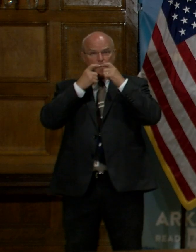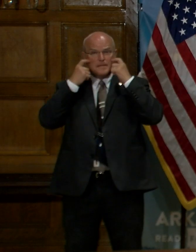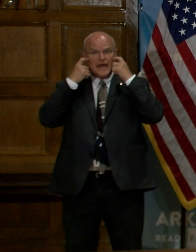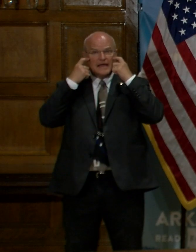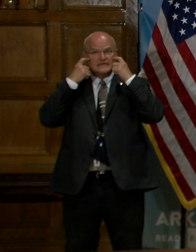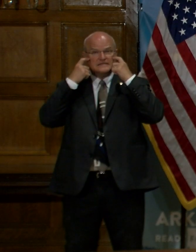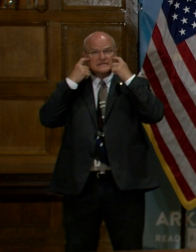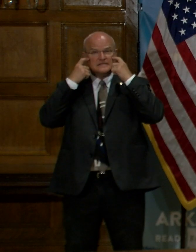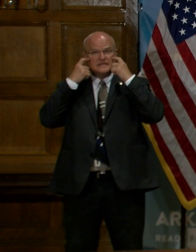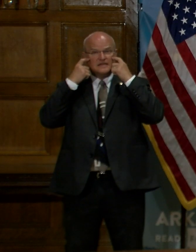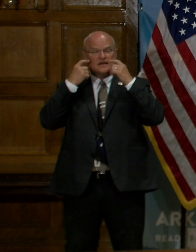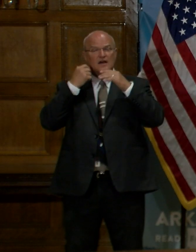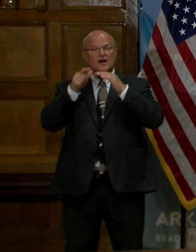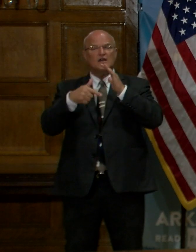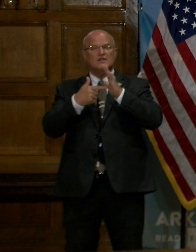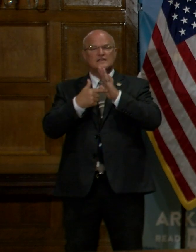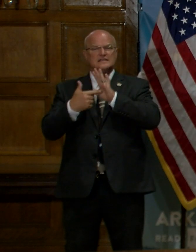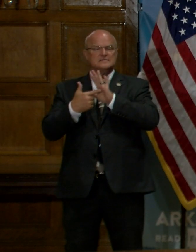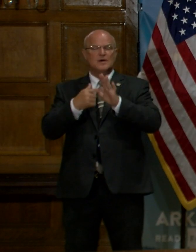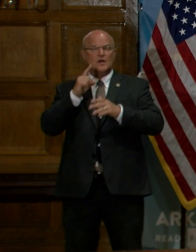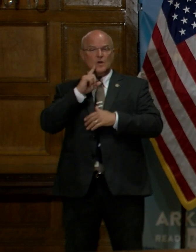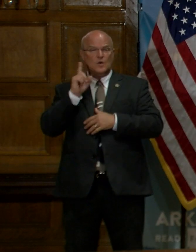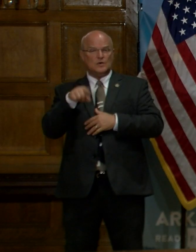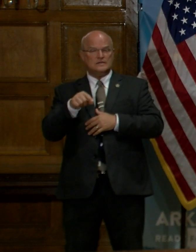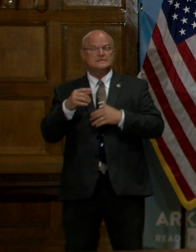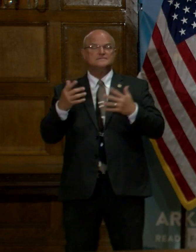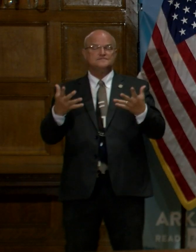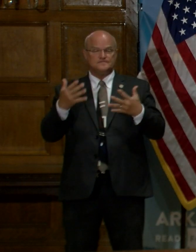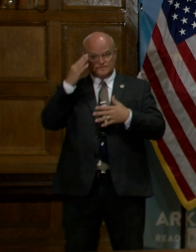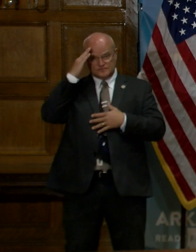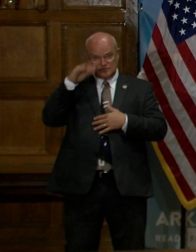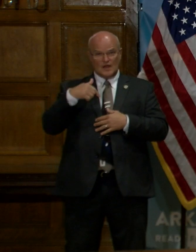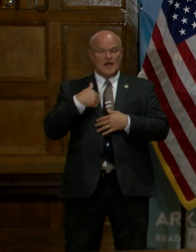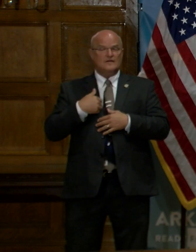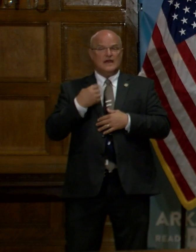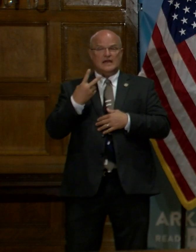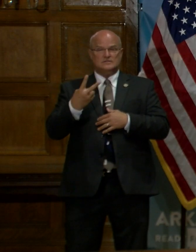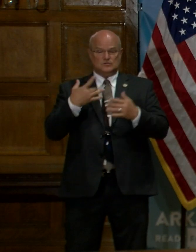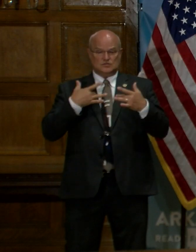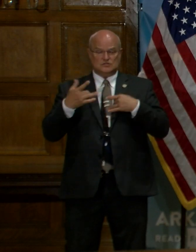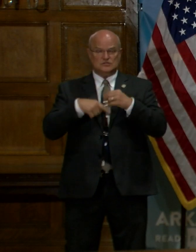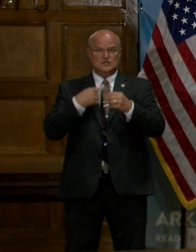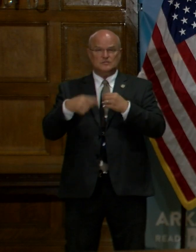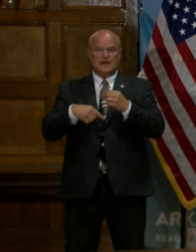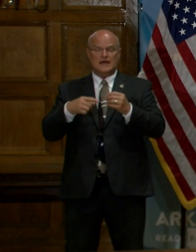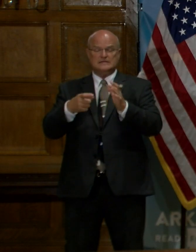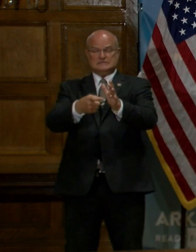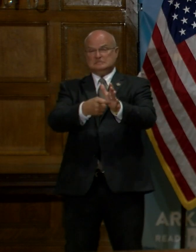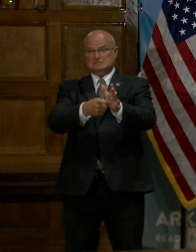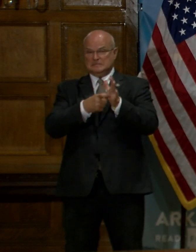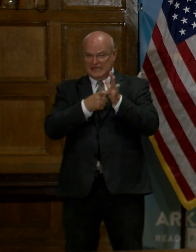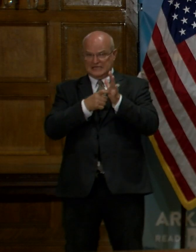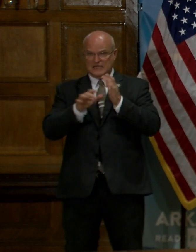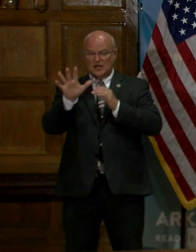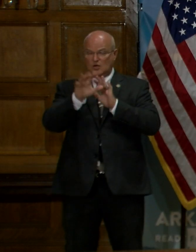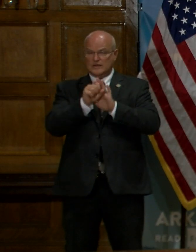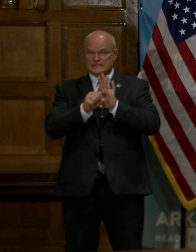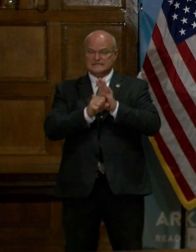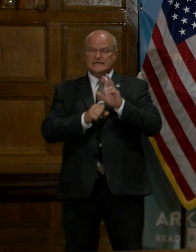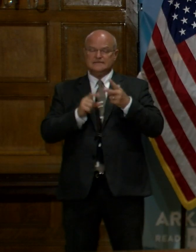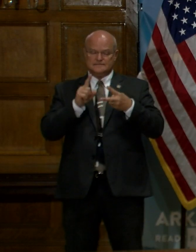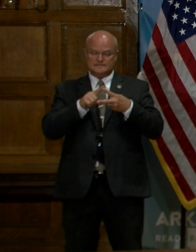mask under this model ordinance. And as you know, I've had 2 concerns about a mask mandate across the